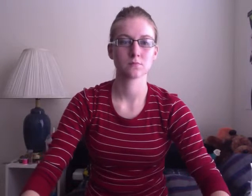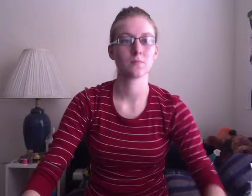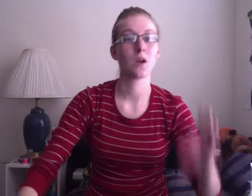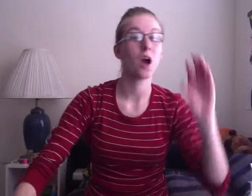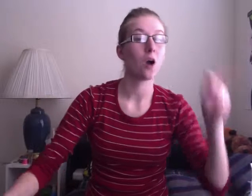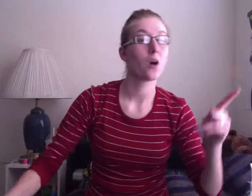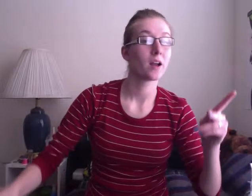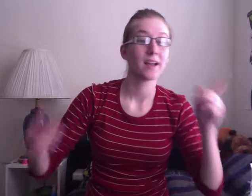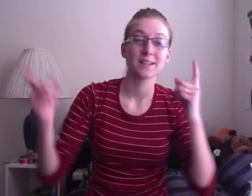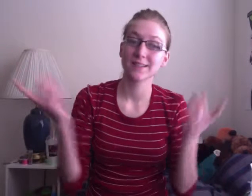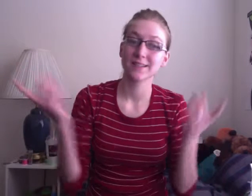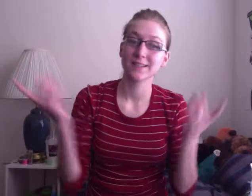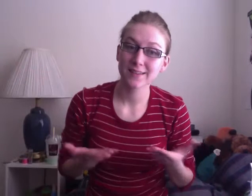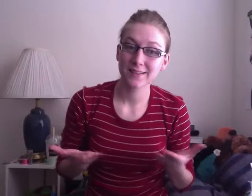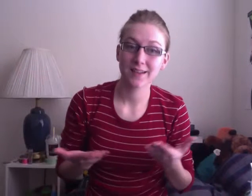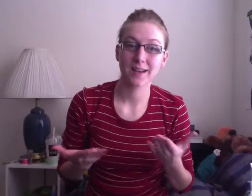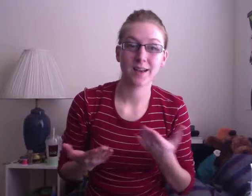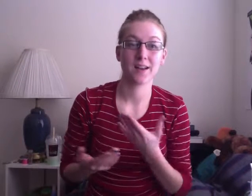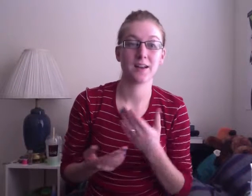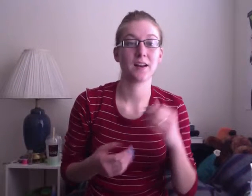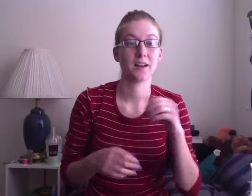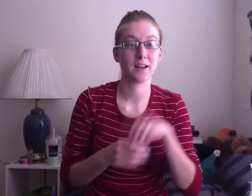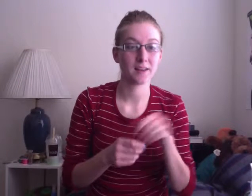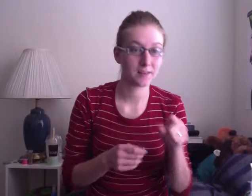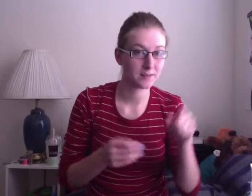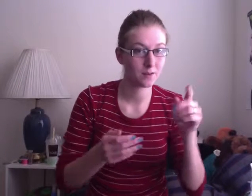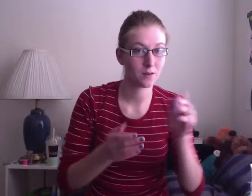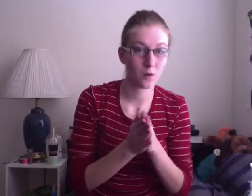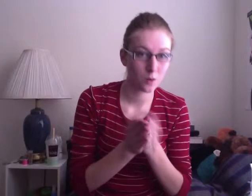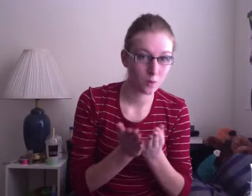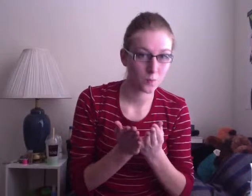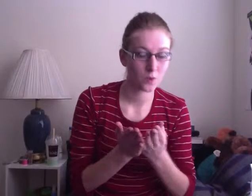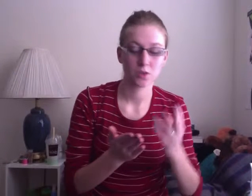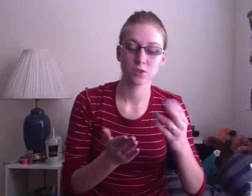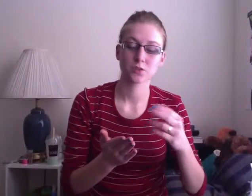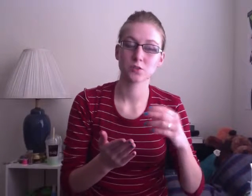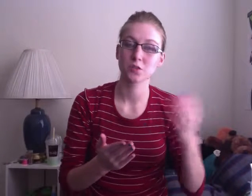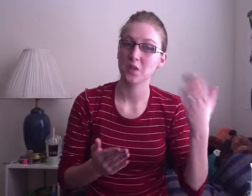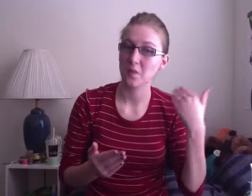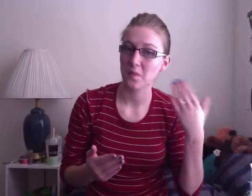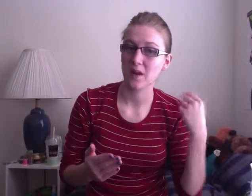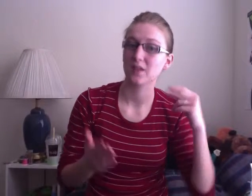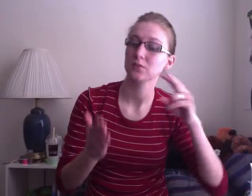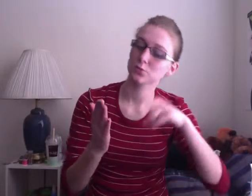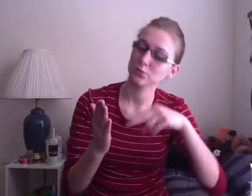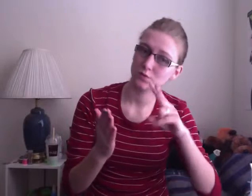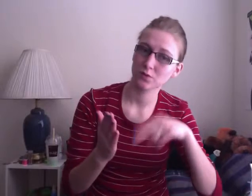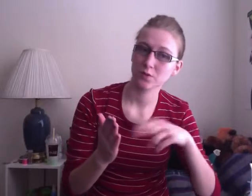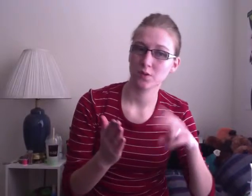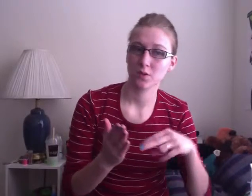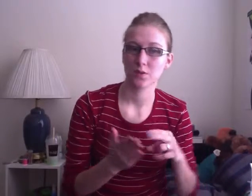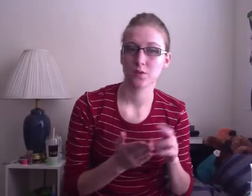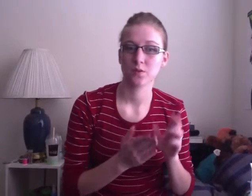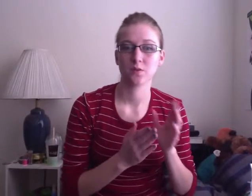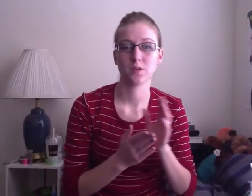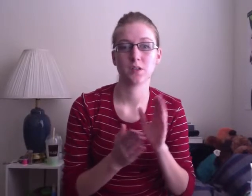Today, in your text for the last few days, you started to read the information in a section review over